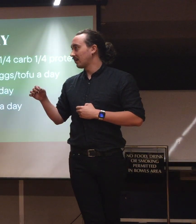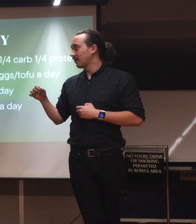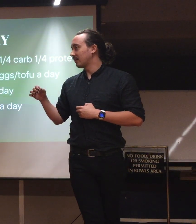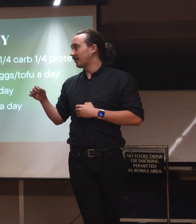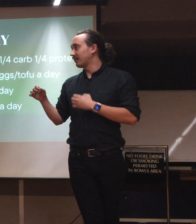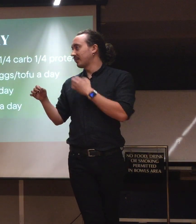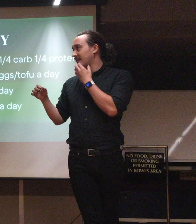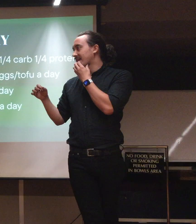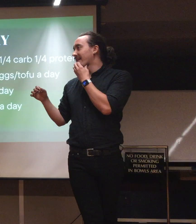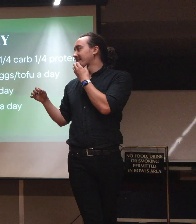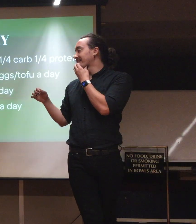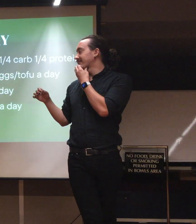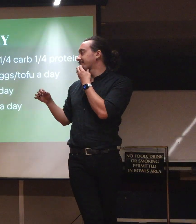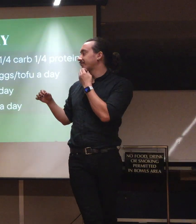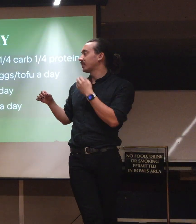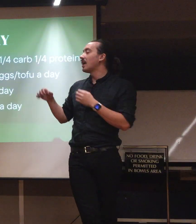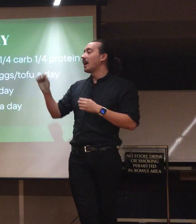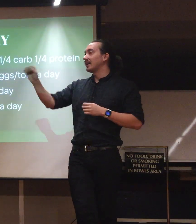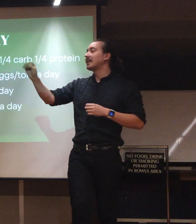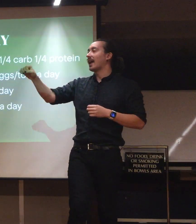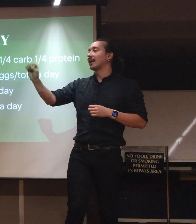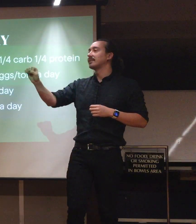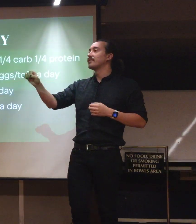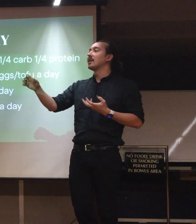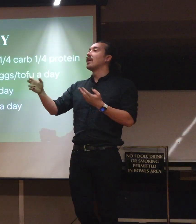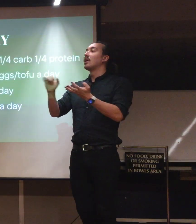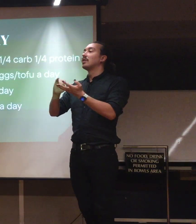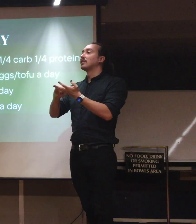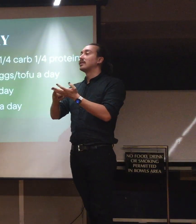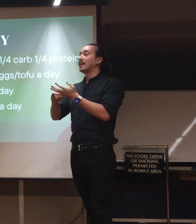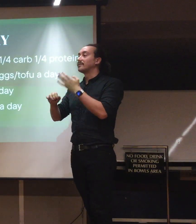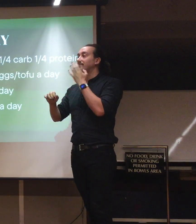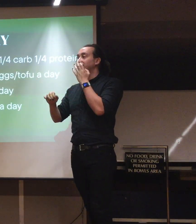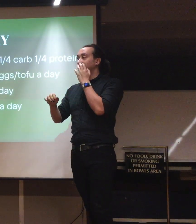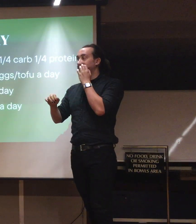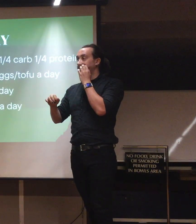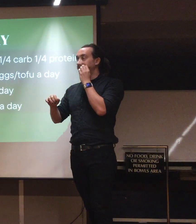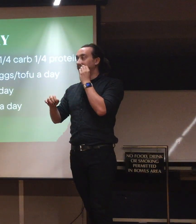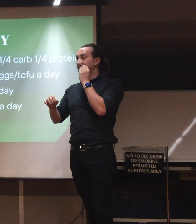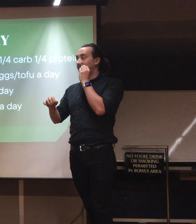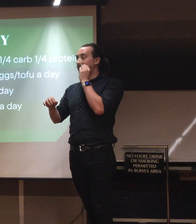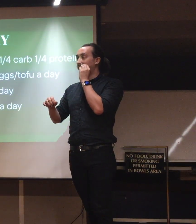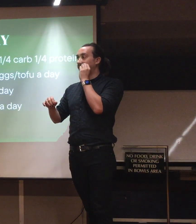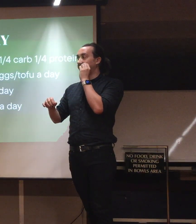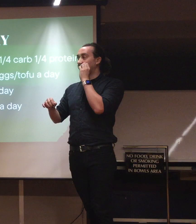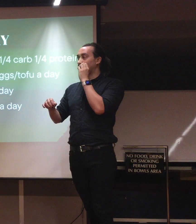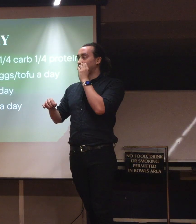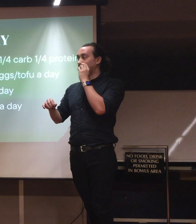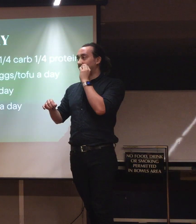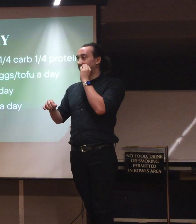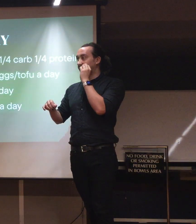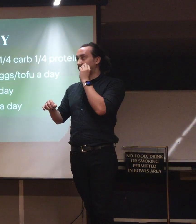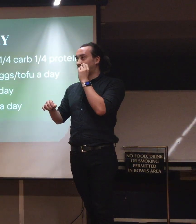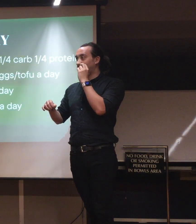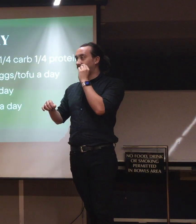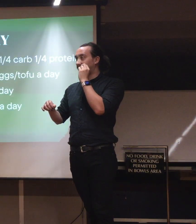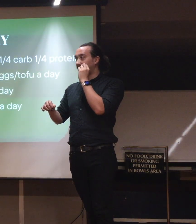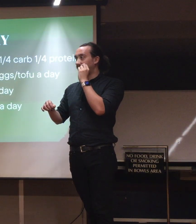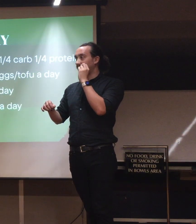Canola. Yeah. Yeah. So you can have the fish with the oil in it. Yeah. Yeah. So I bought the